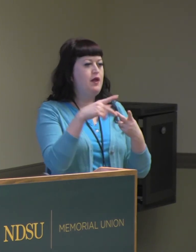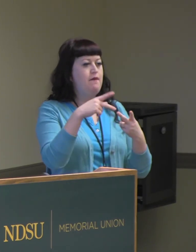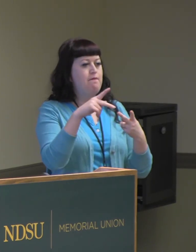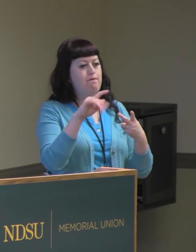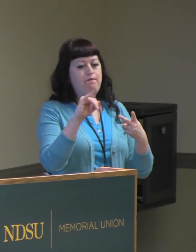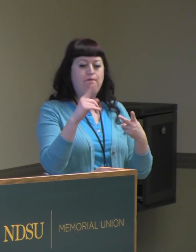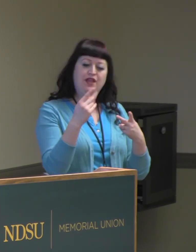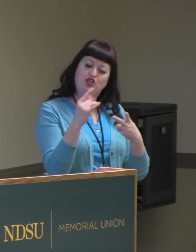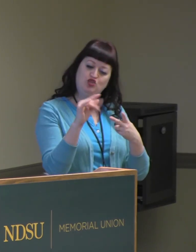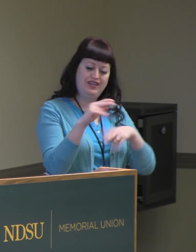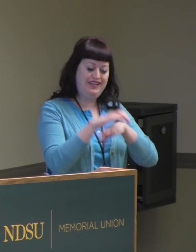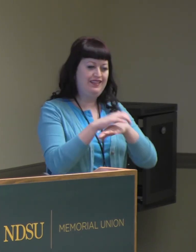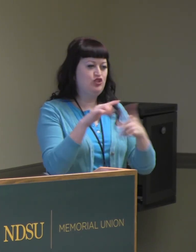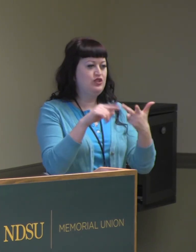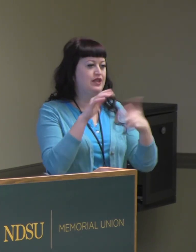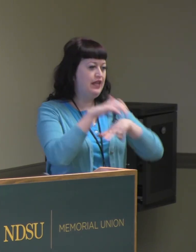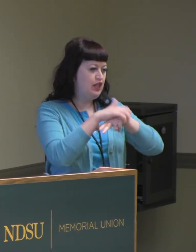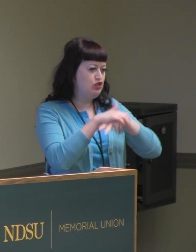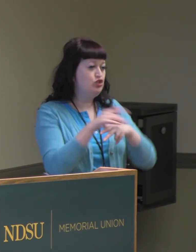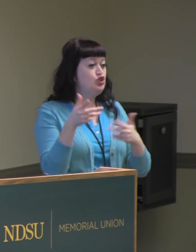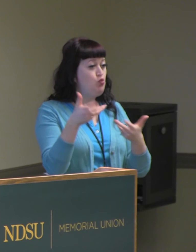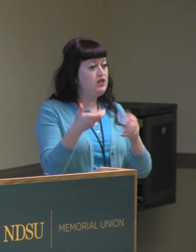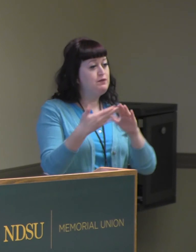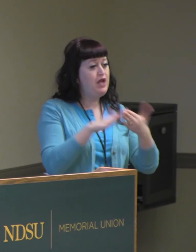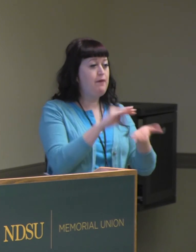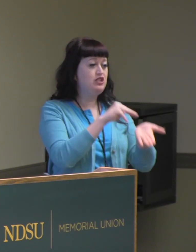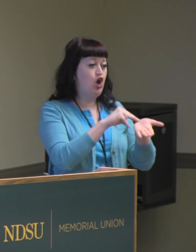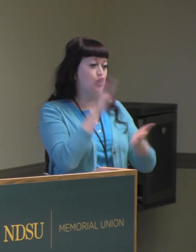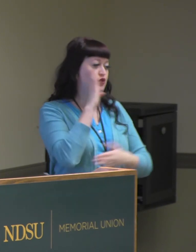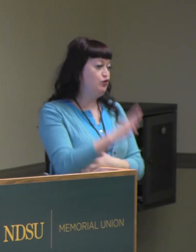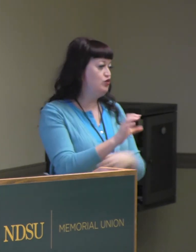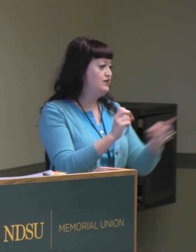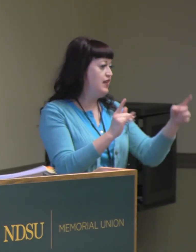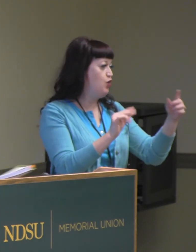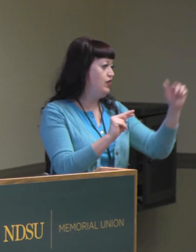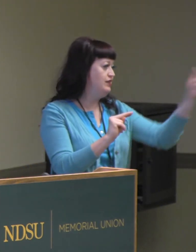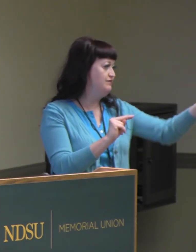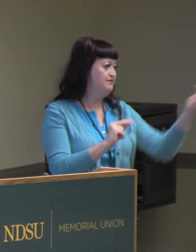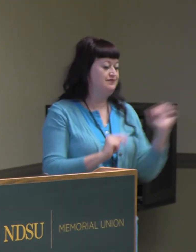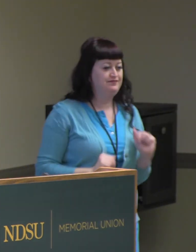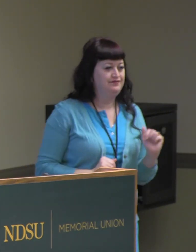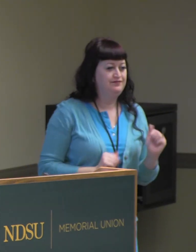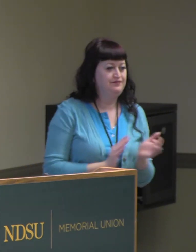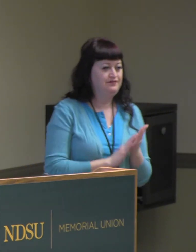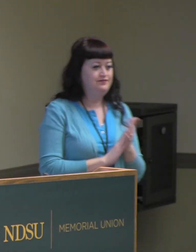She wants to become a doctor in the future. Sacrilene.